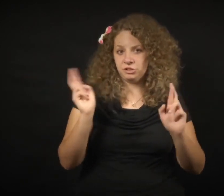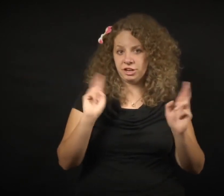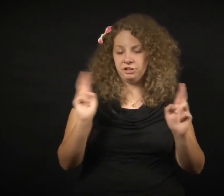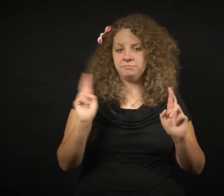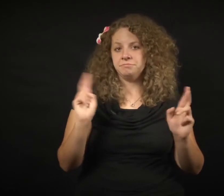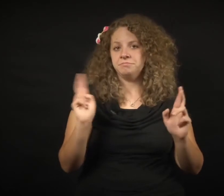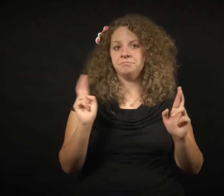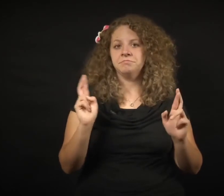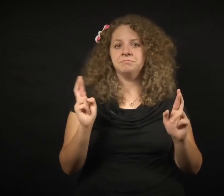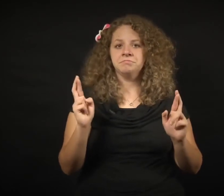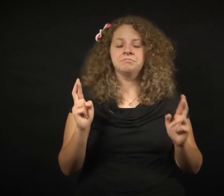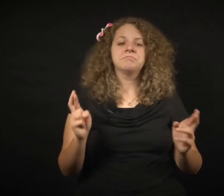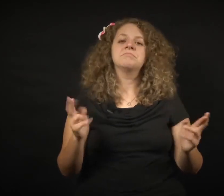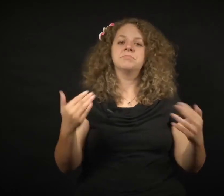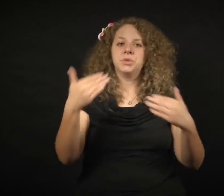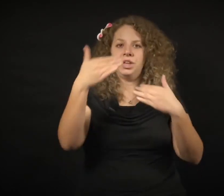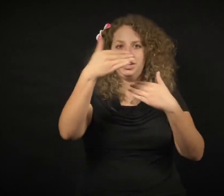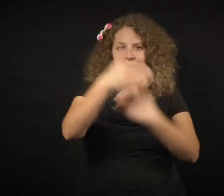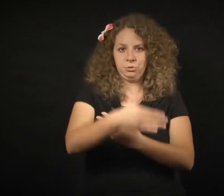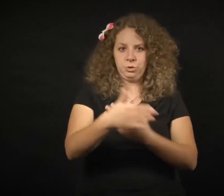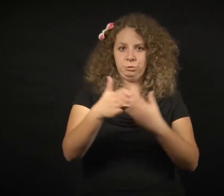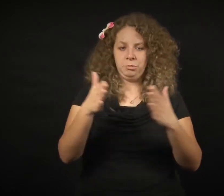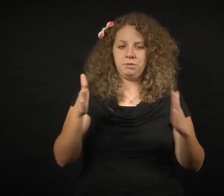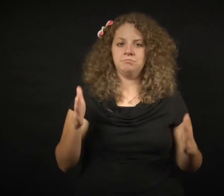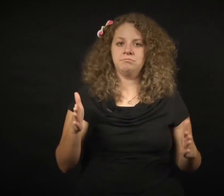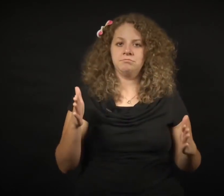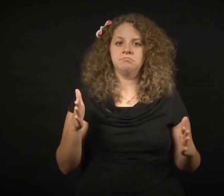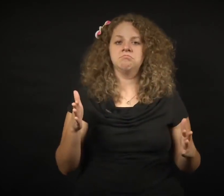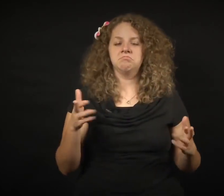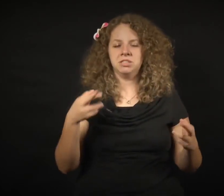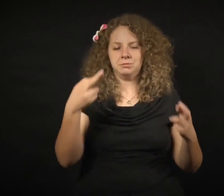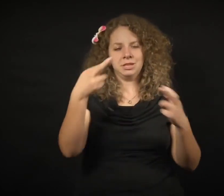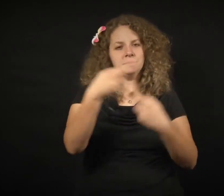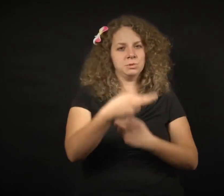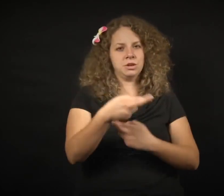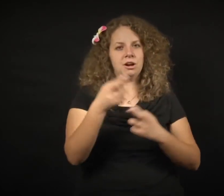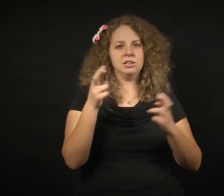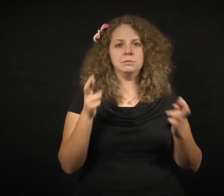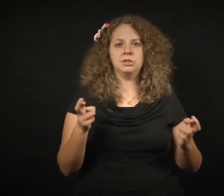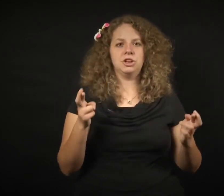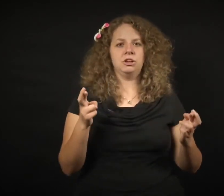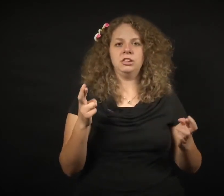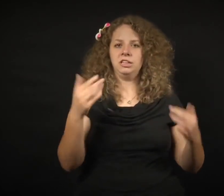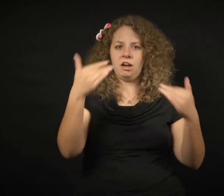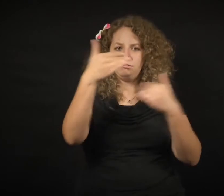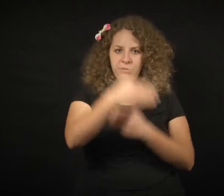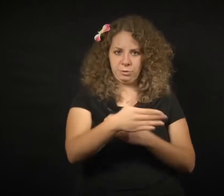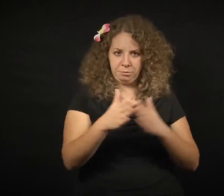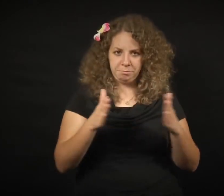refrigerator. Again, room, sometimes with R's, but generally not, room.